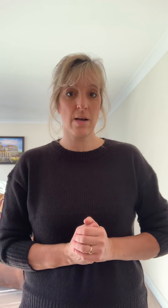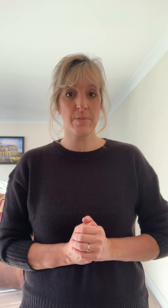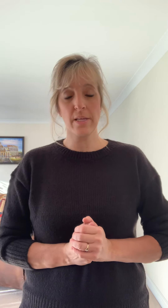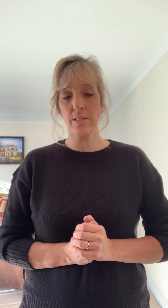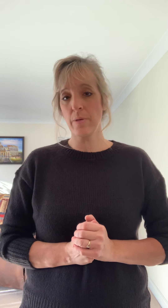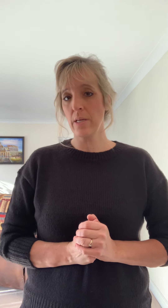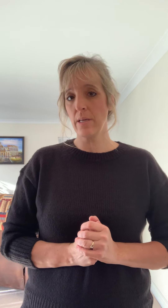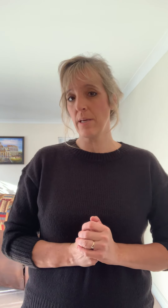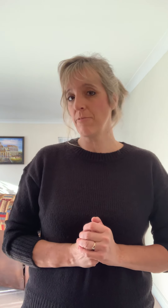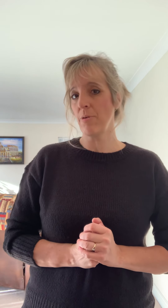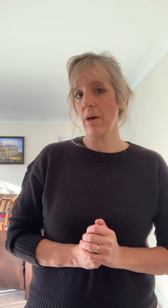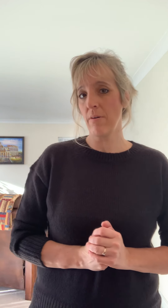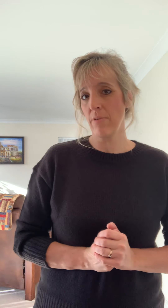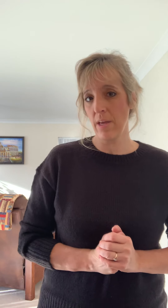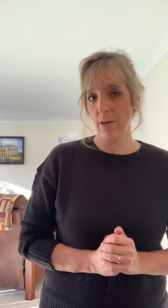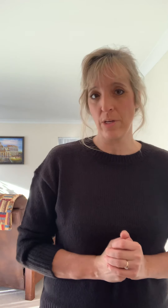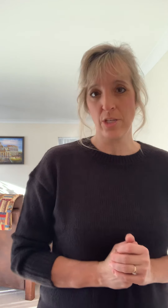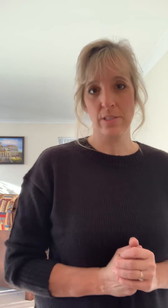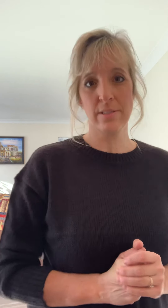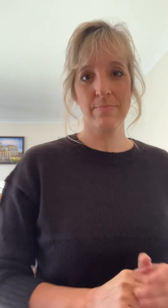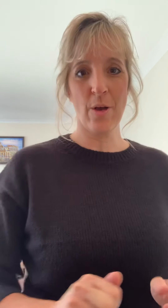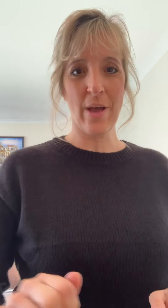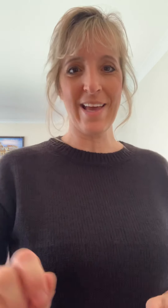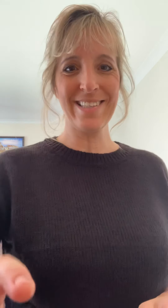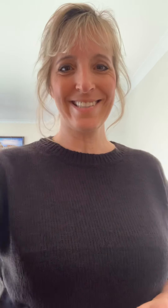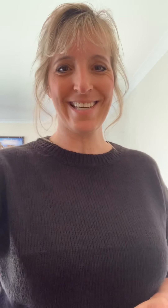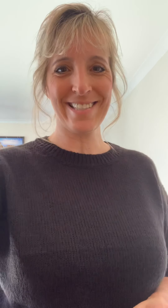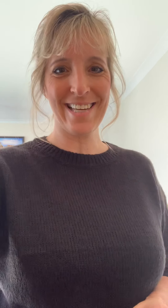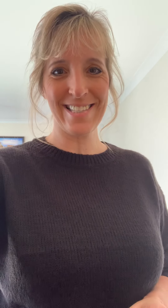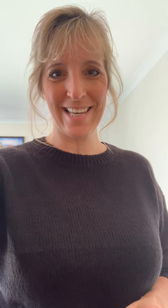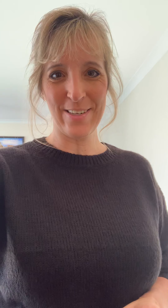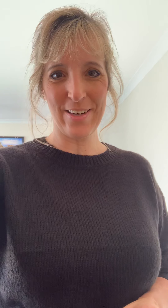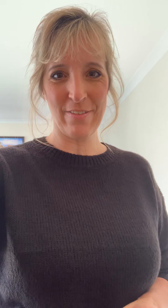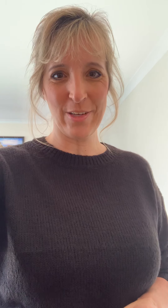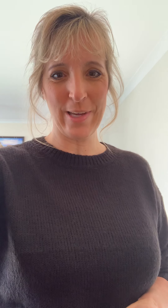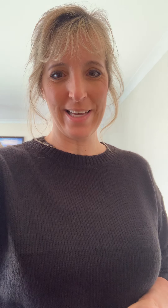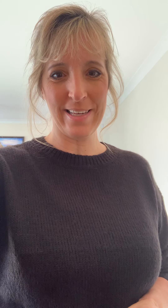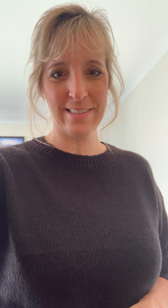text me if you have any questions, okay? Talk to you guys later. Have a good week.